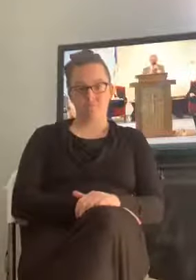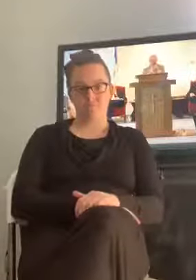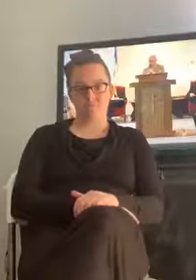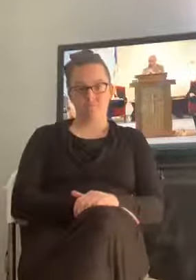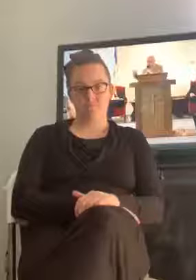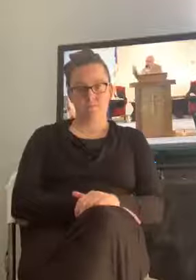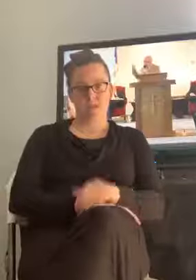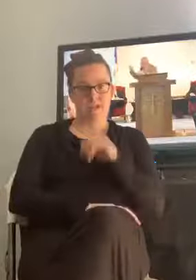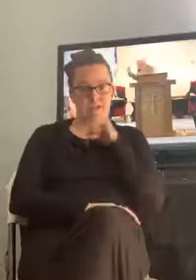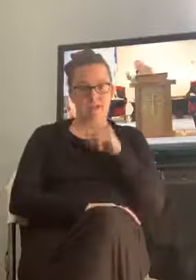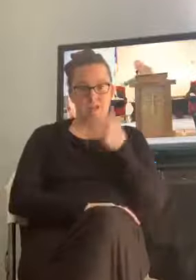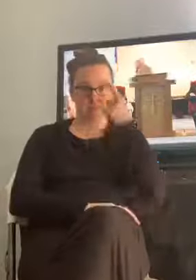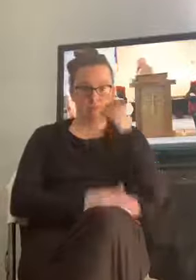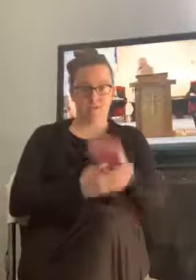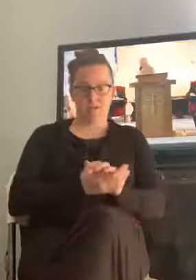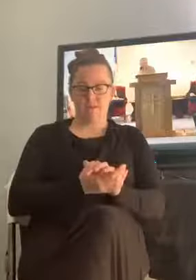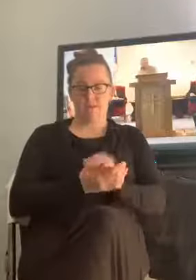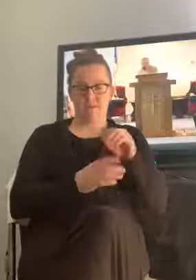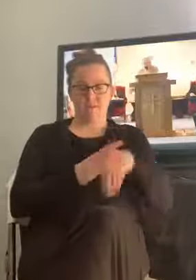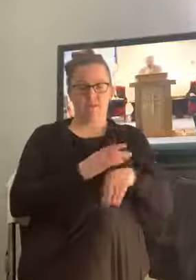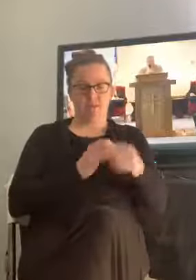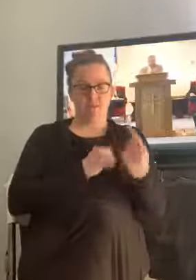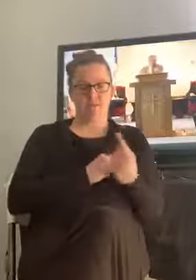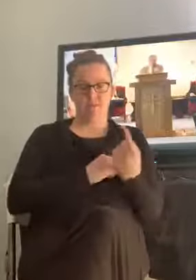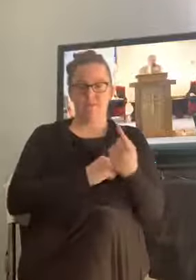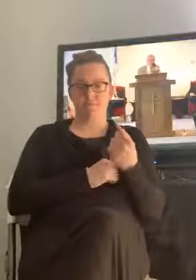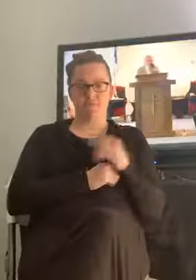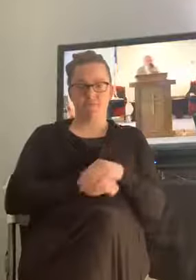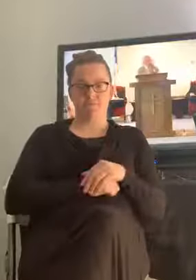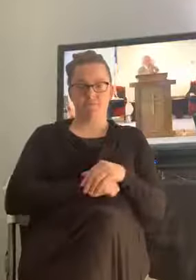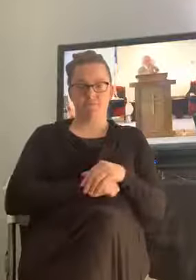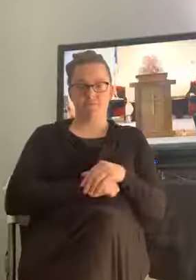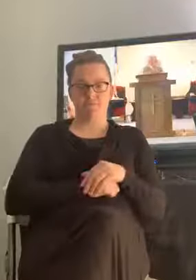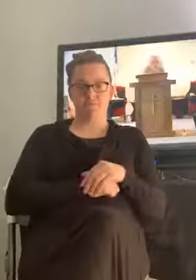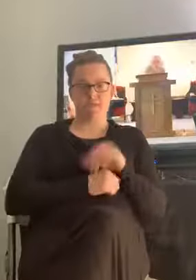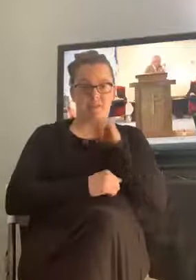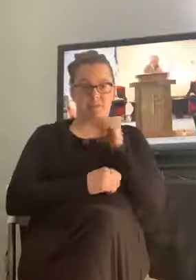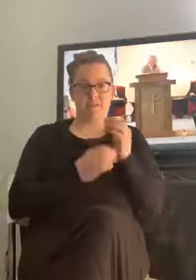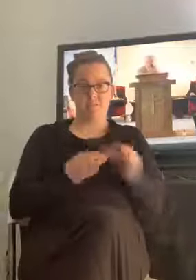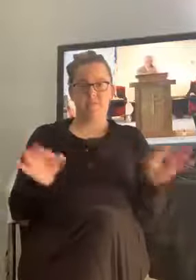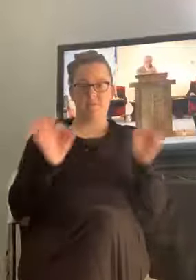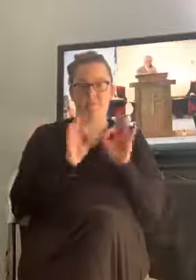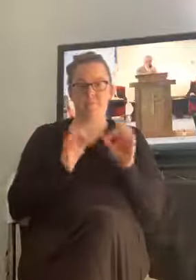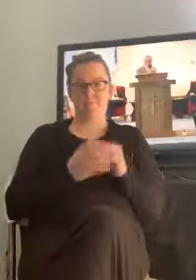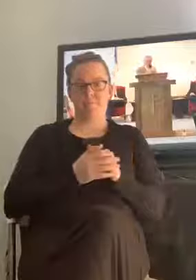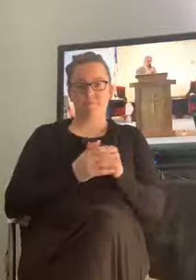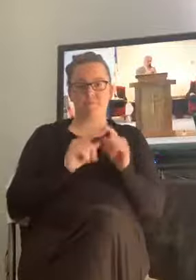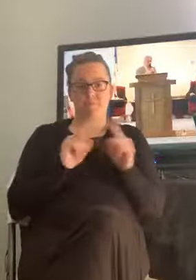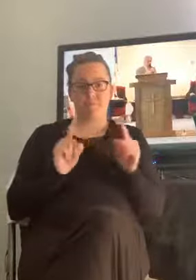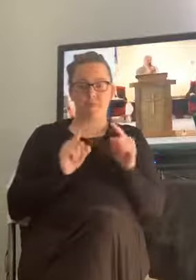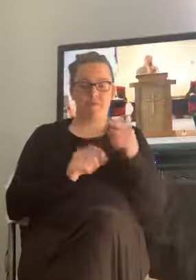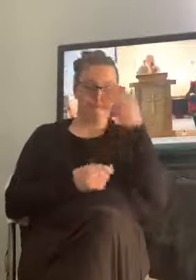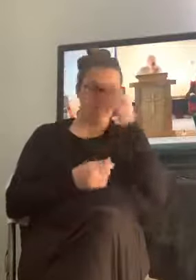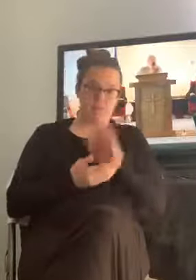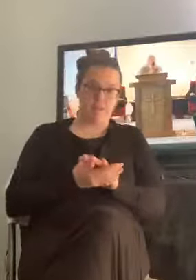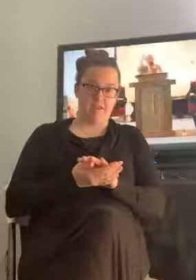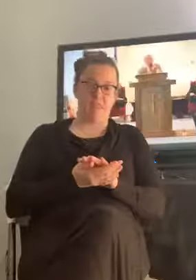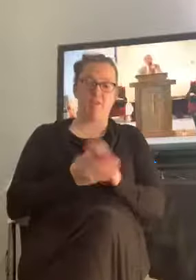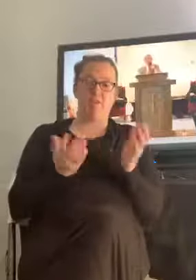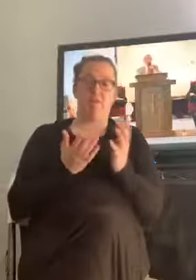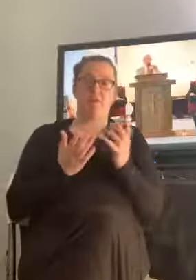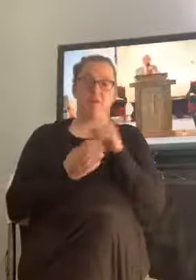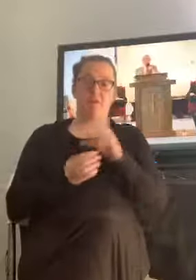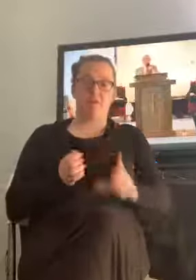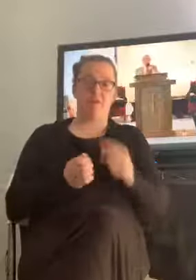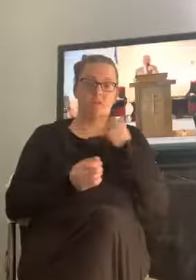not believing in something that was tangible to him. Right. He was believing in what the Lord had told him. Amen, brother. And when